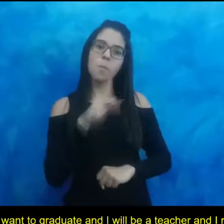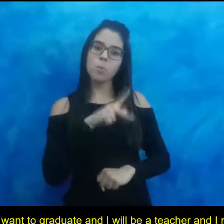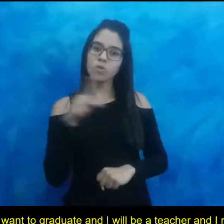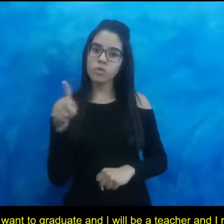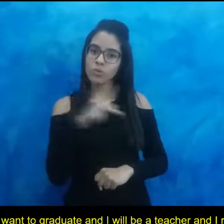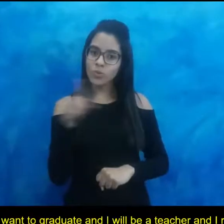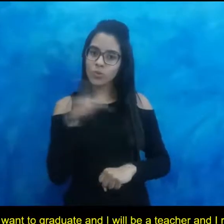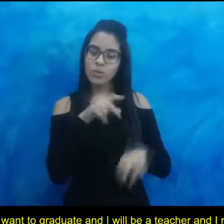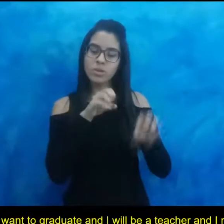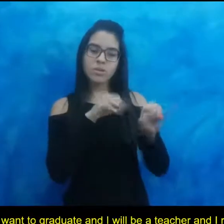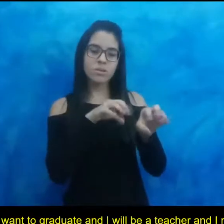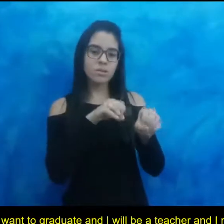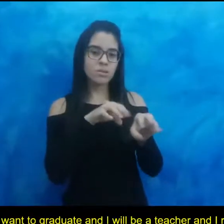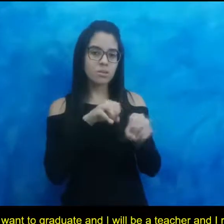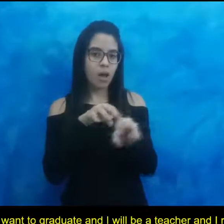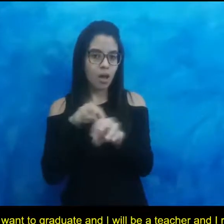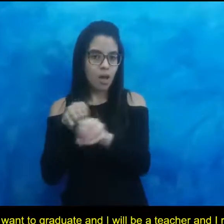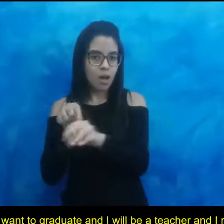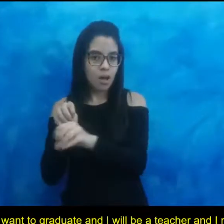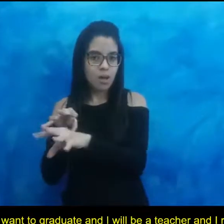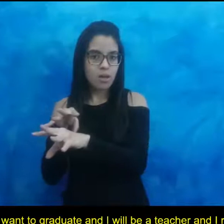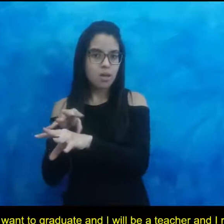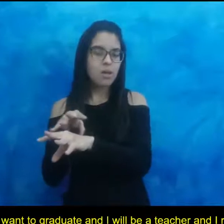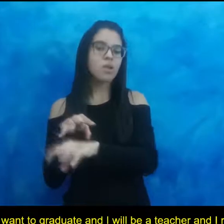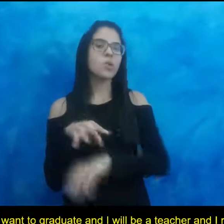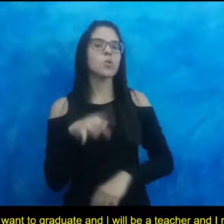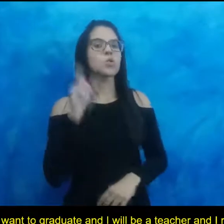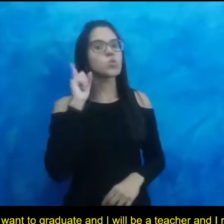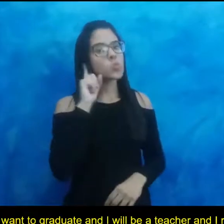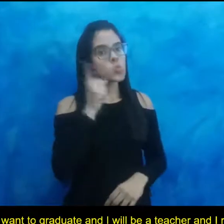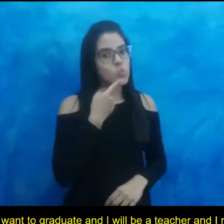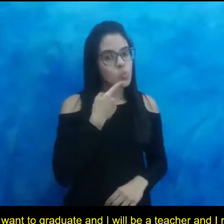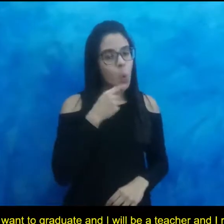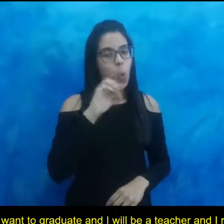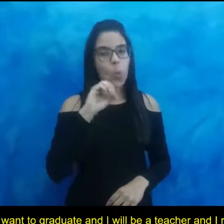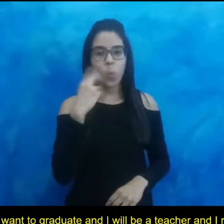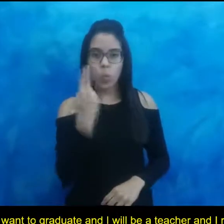the deaf-blind. Listen, I want to teach everyone.